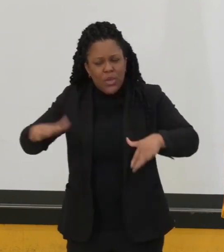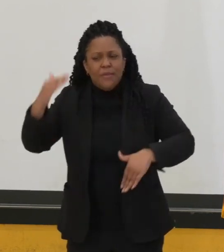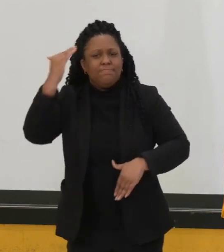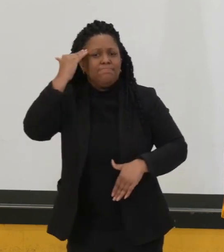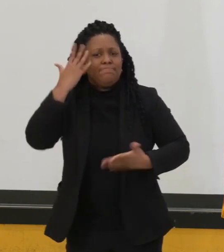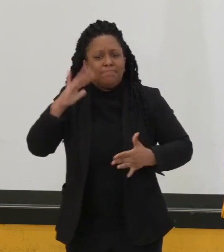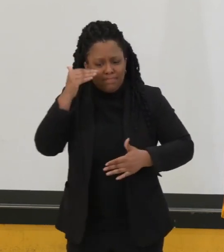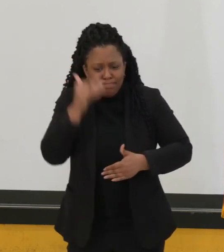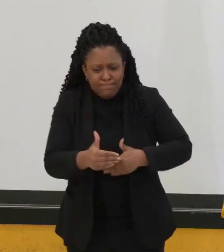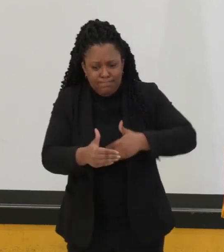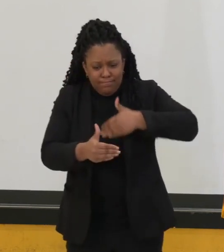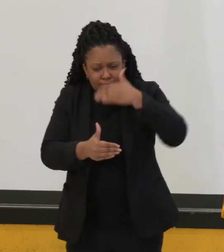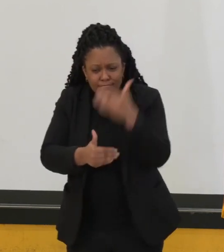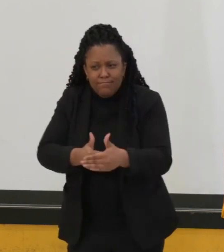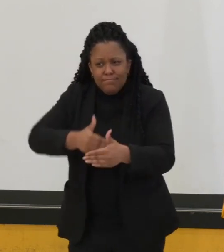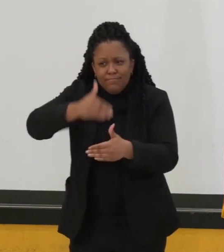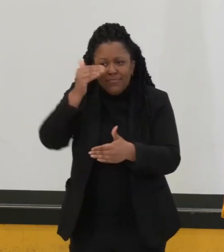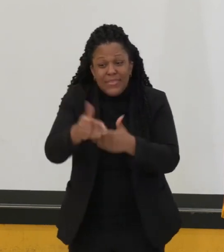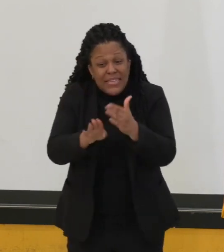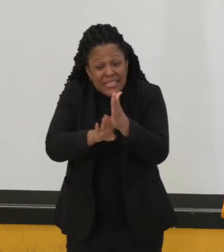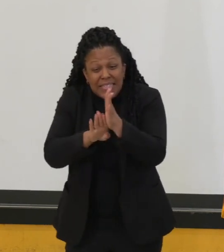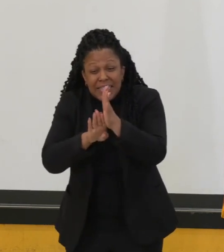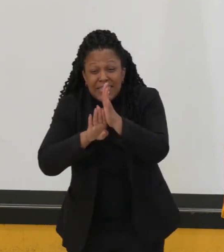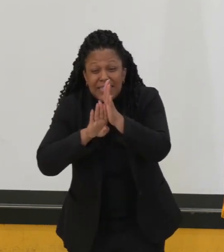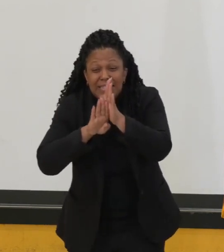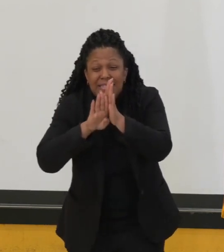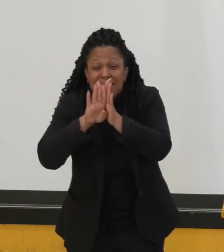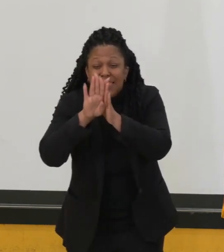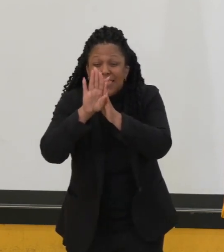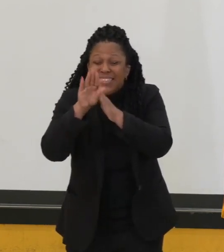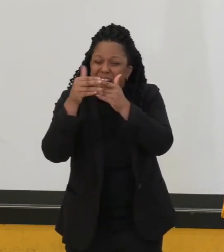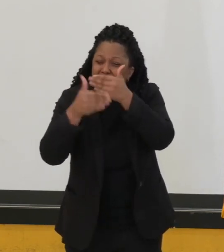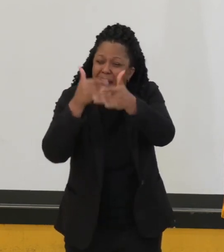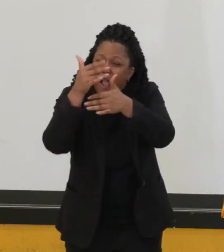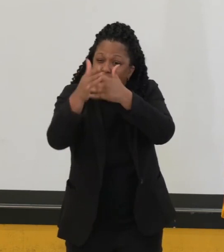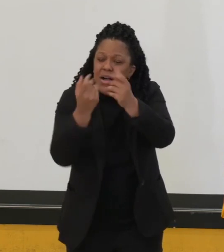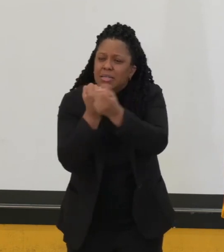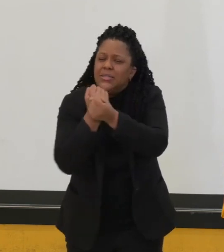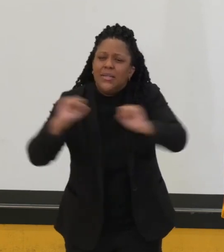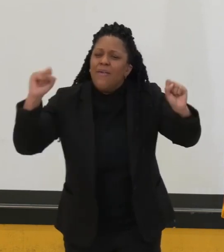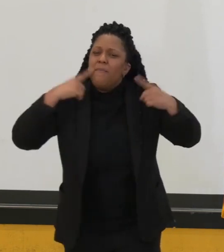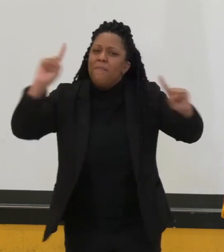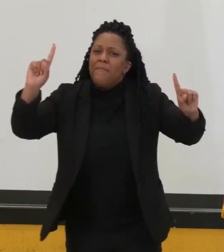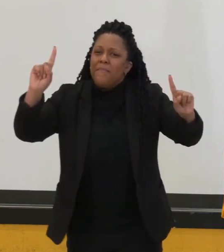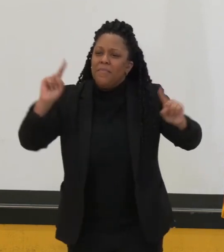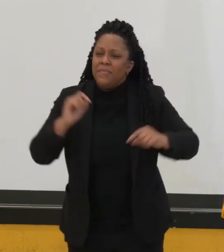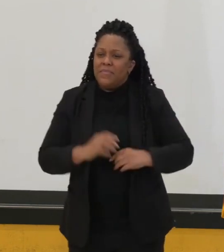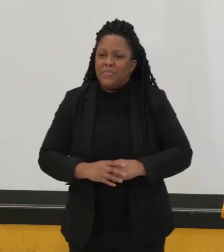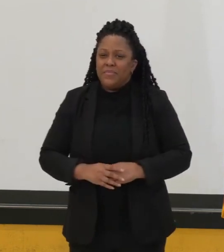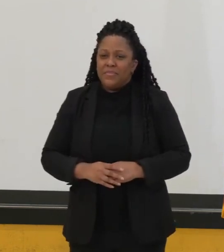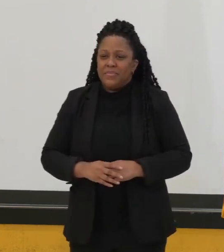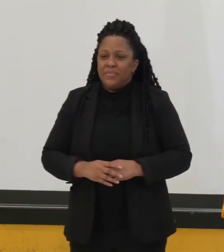safe trajectory. Like the governor said, not just after something terrible happens.